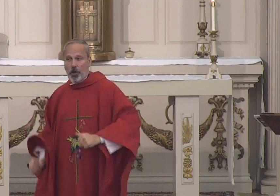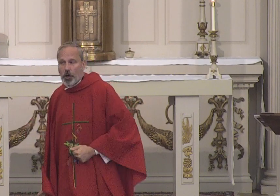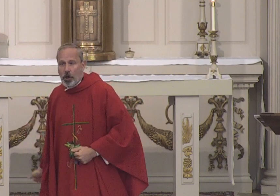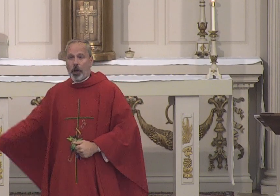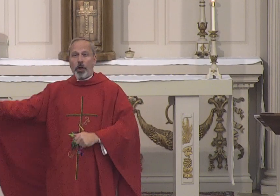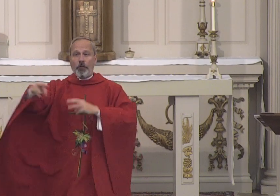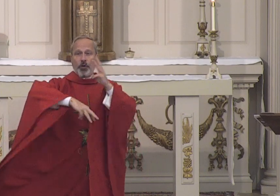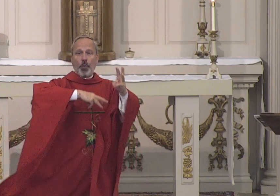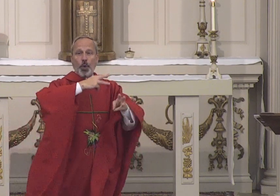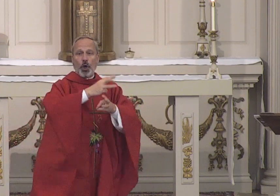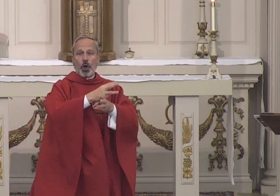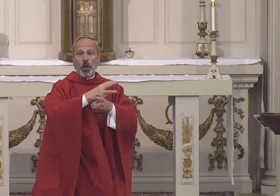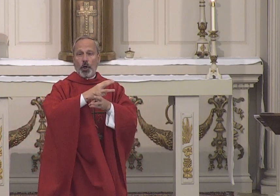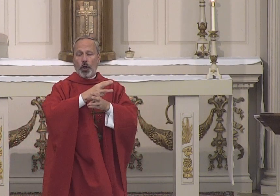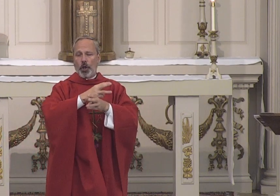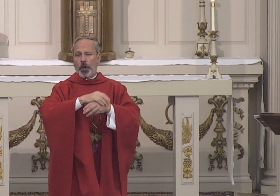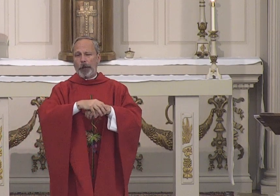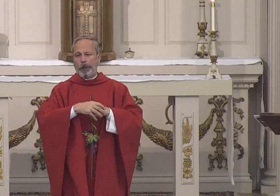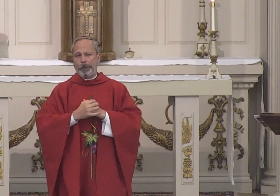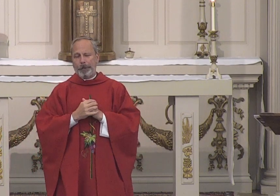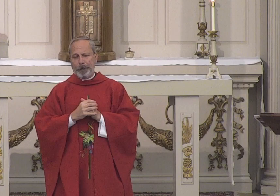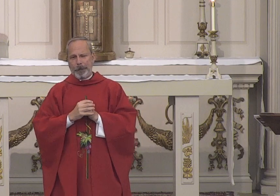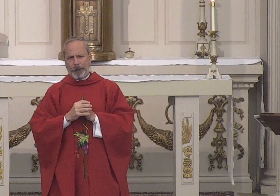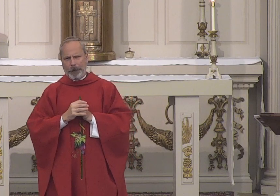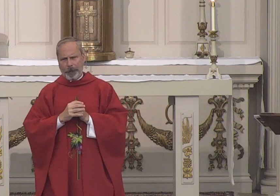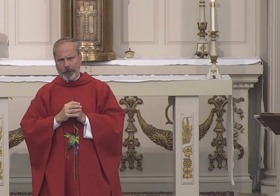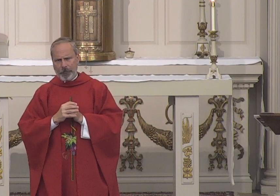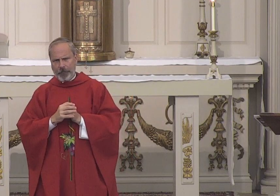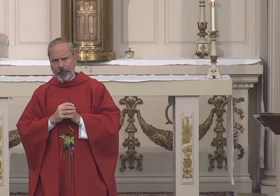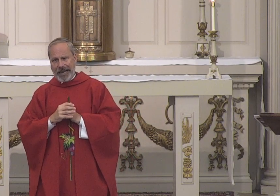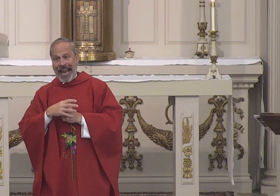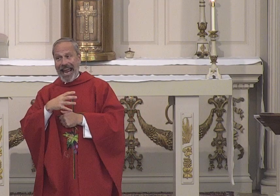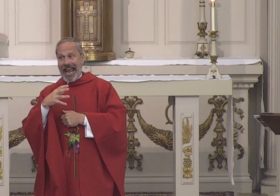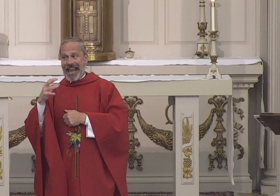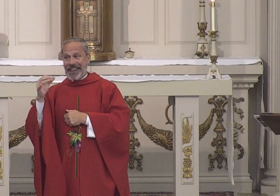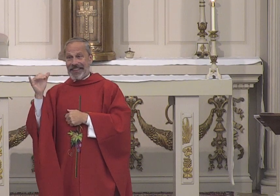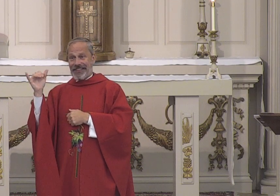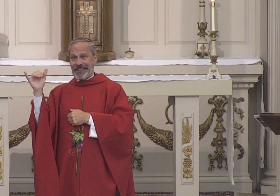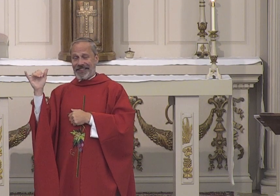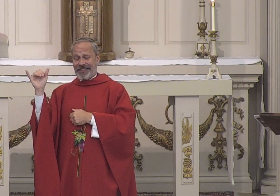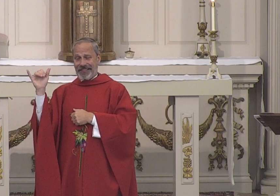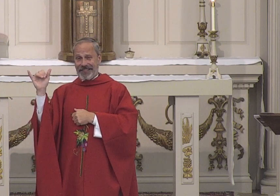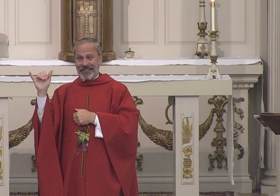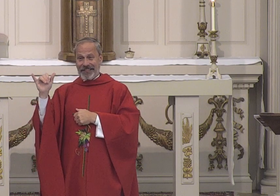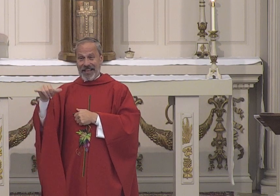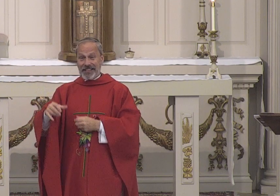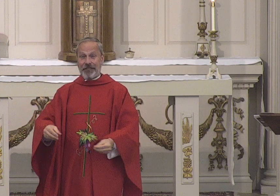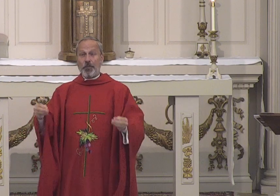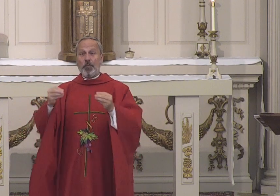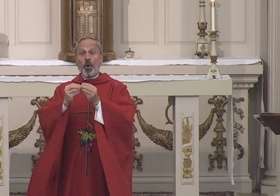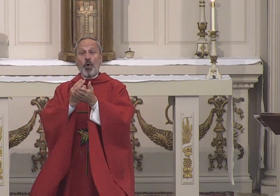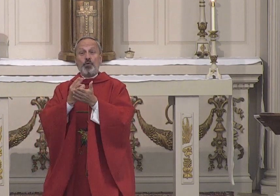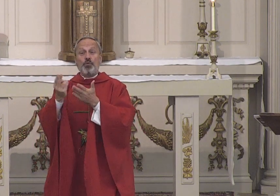that there's believers all over the earth, all around the